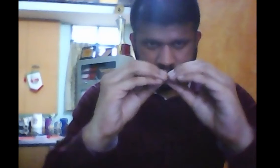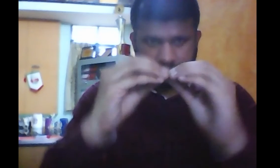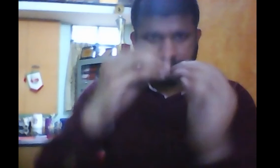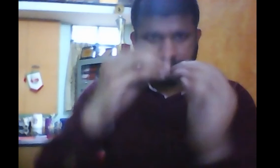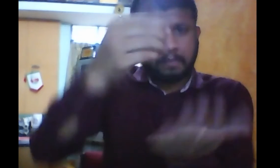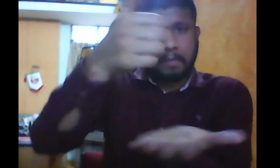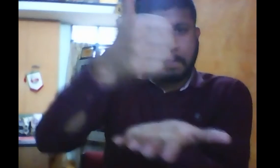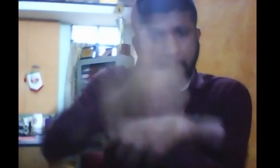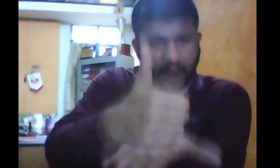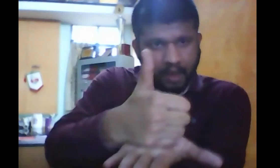This is bank.